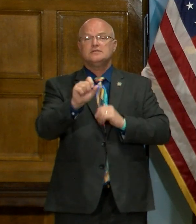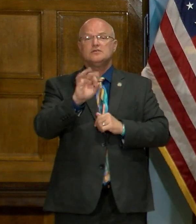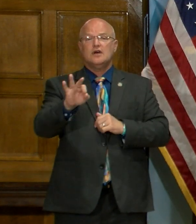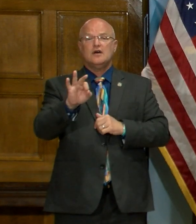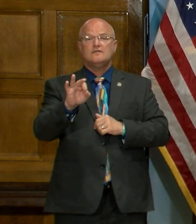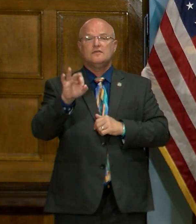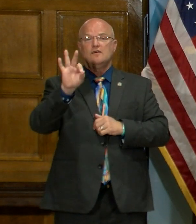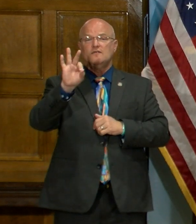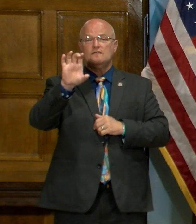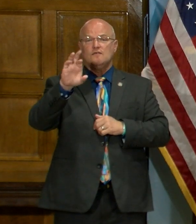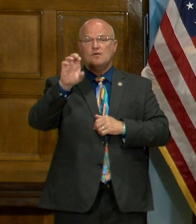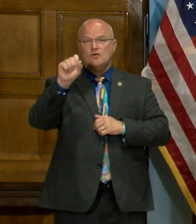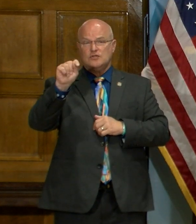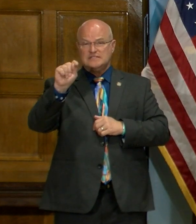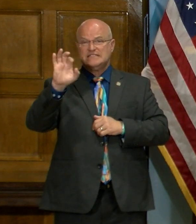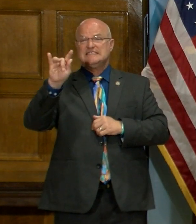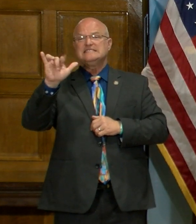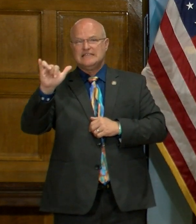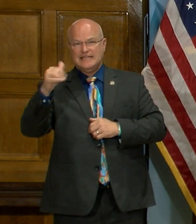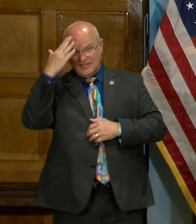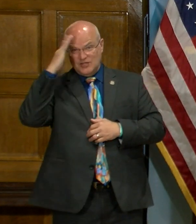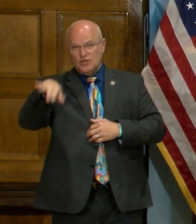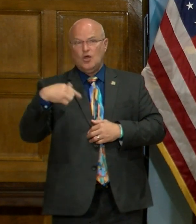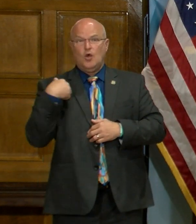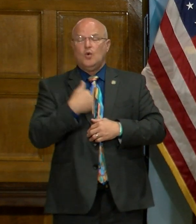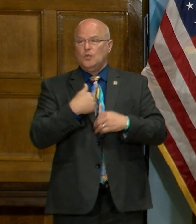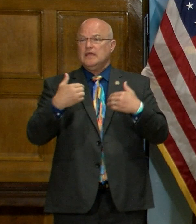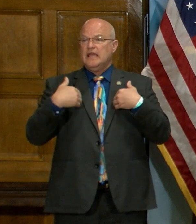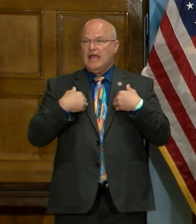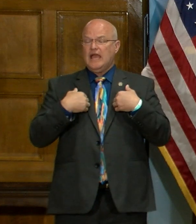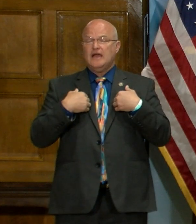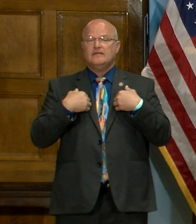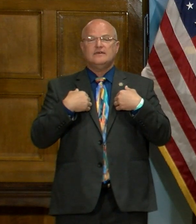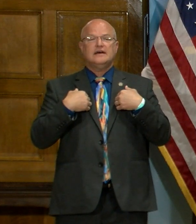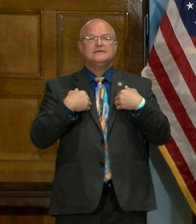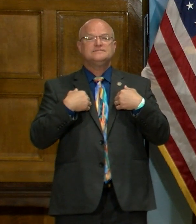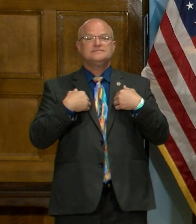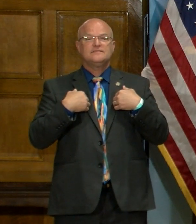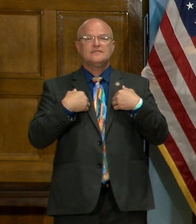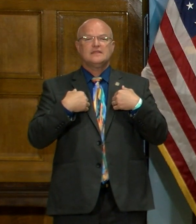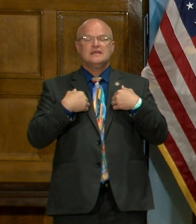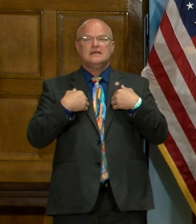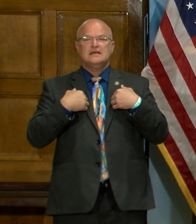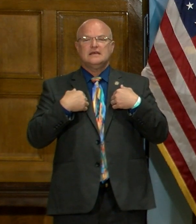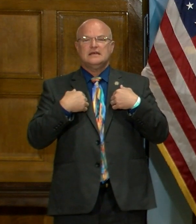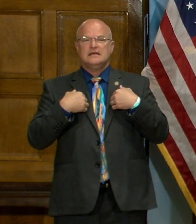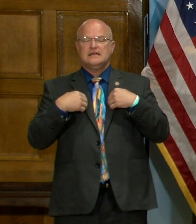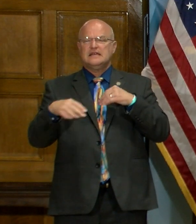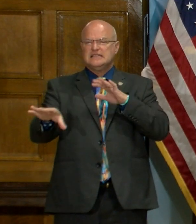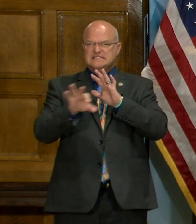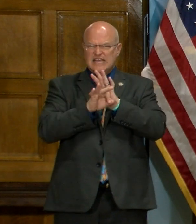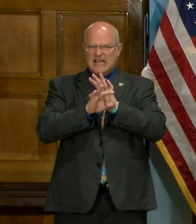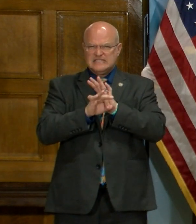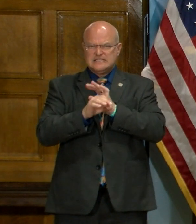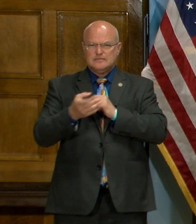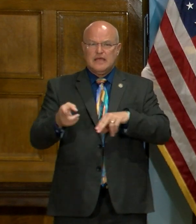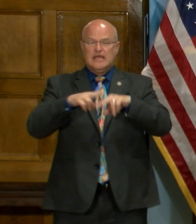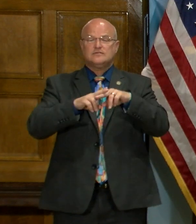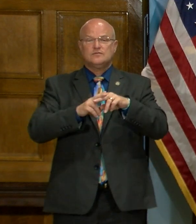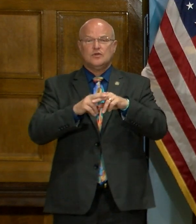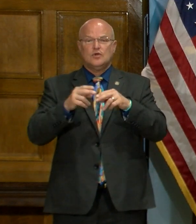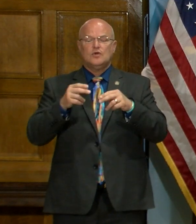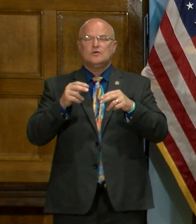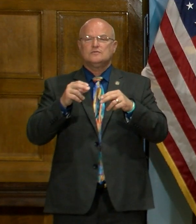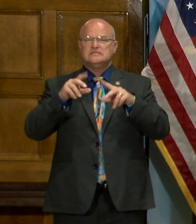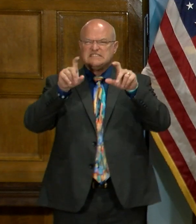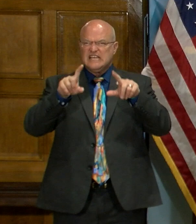of Forest City. So as you know, we have signed some extra testing resources. You've got a